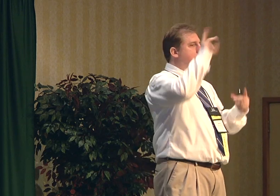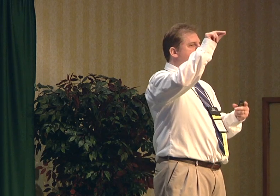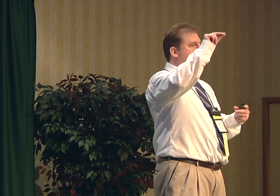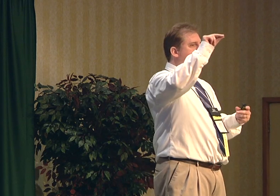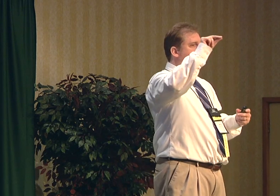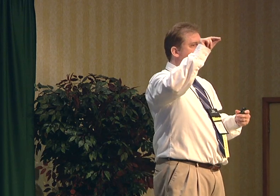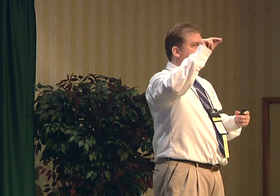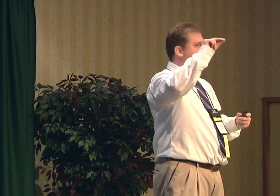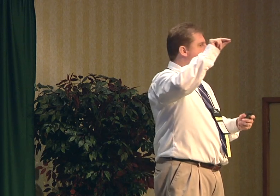How many say no?